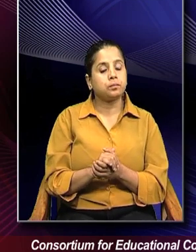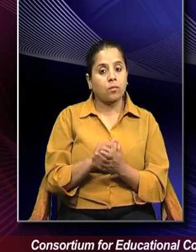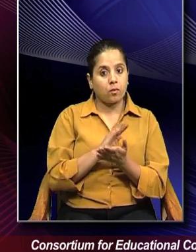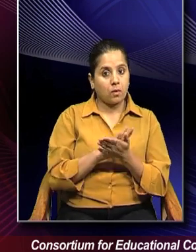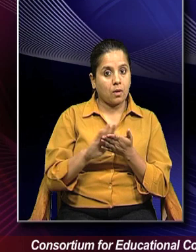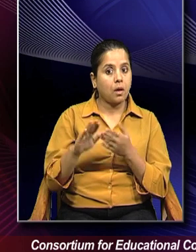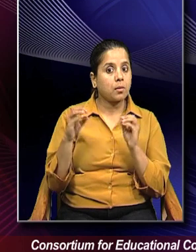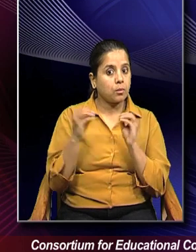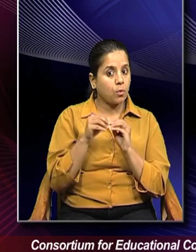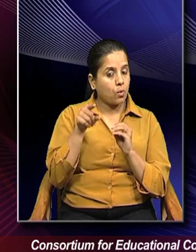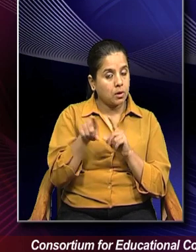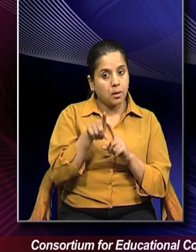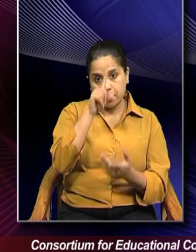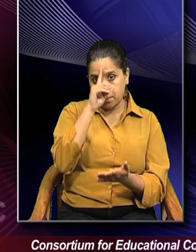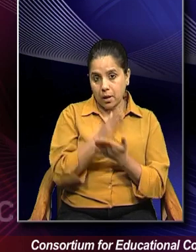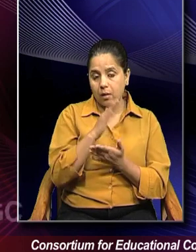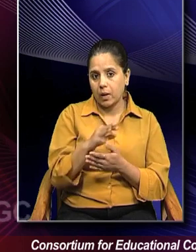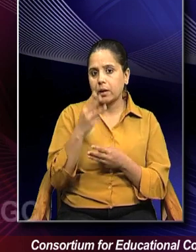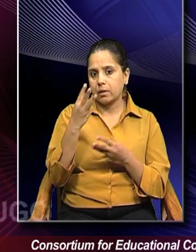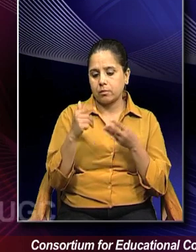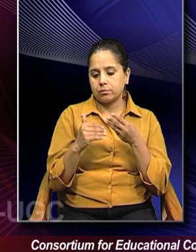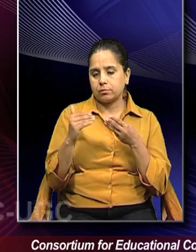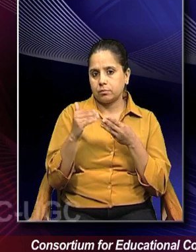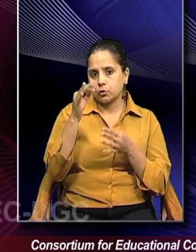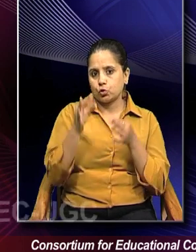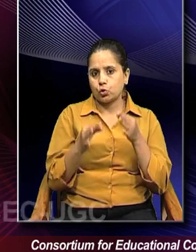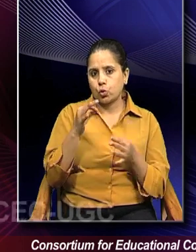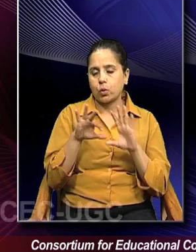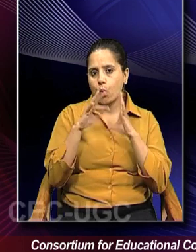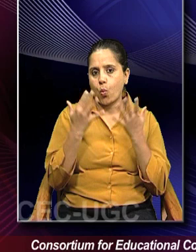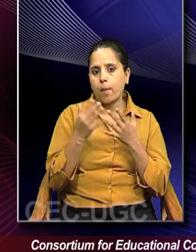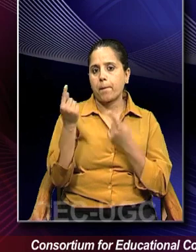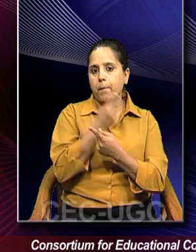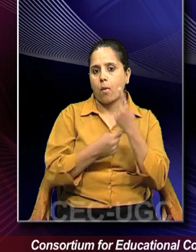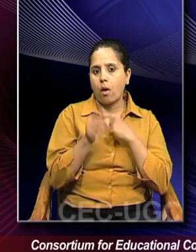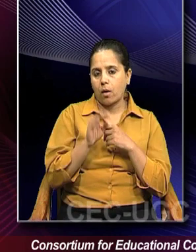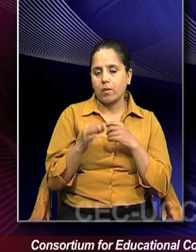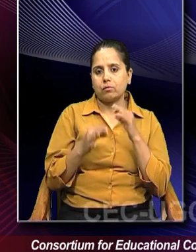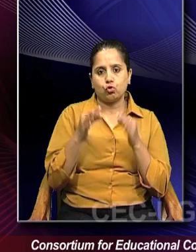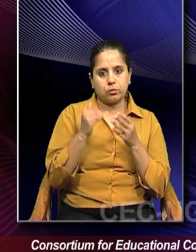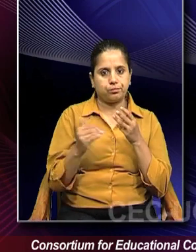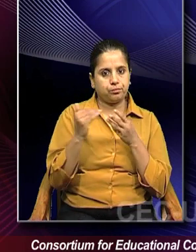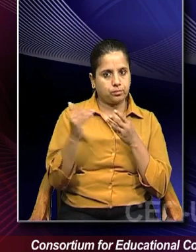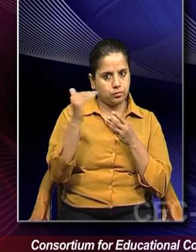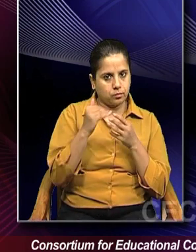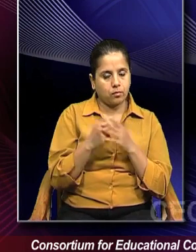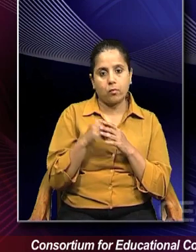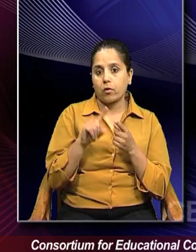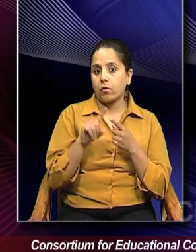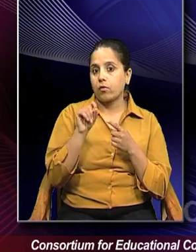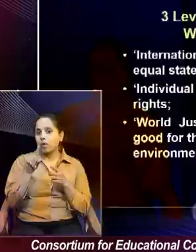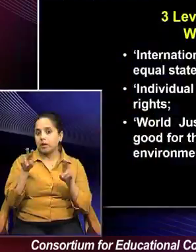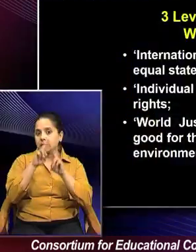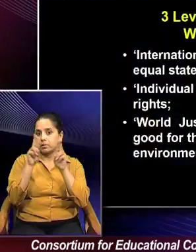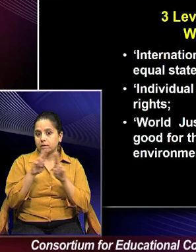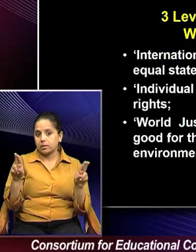Hadley-Bull also talks about three levels of justice in world politics. First, there is international